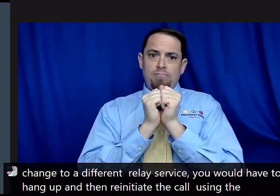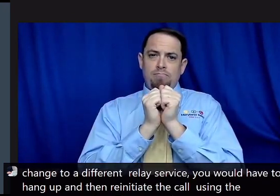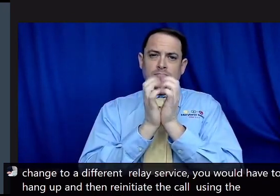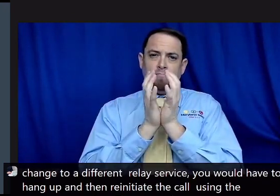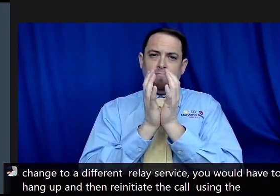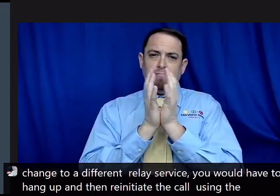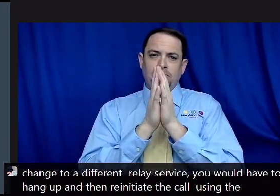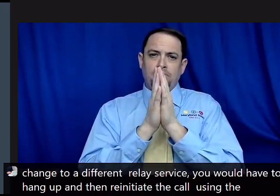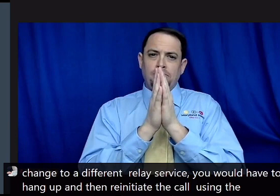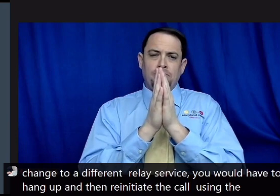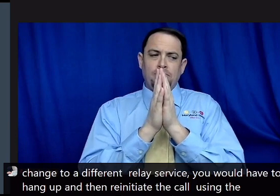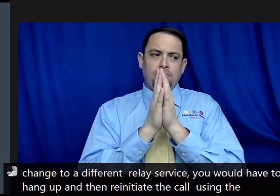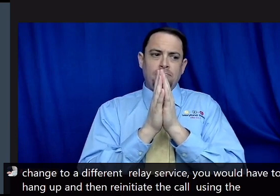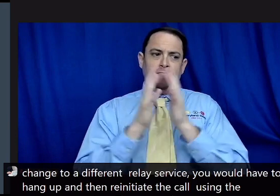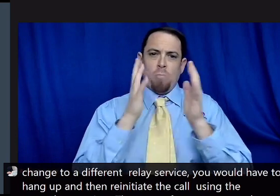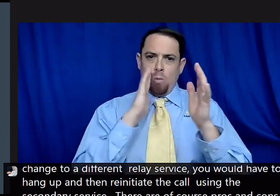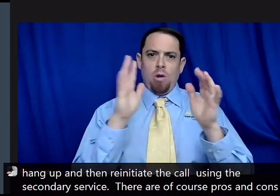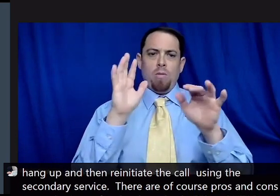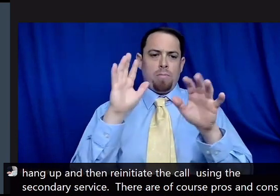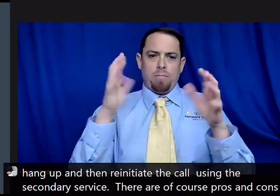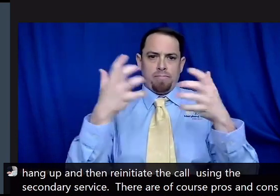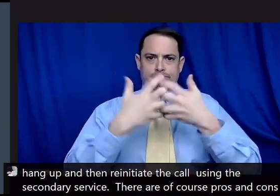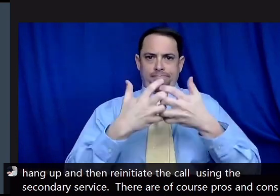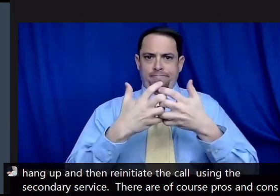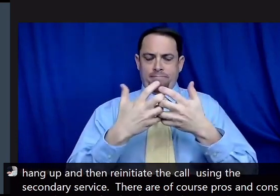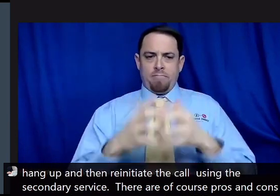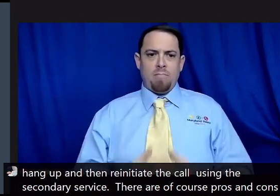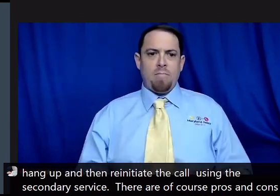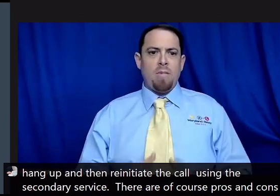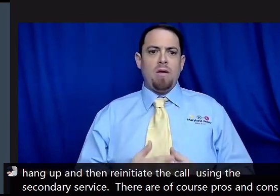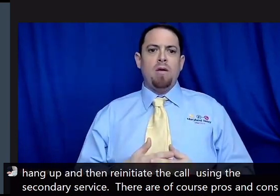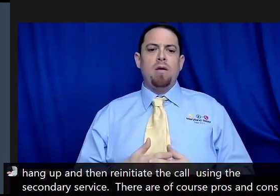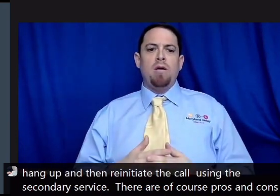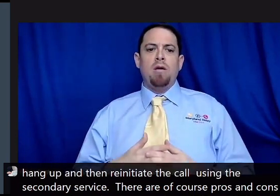I can see in the future how the two